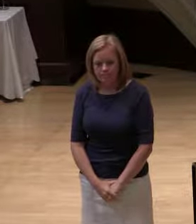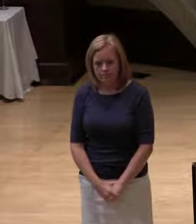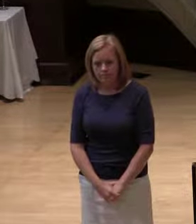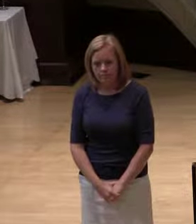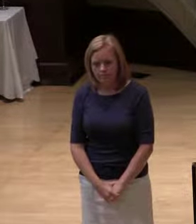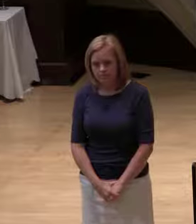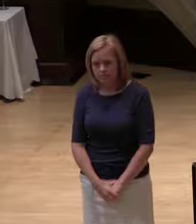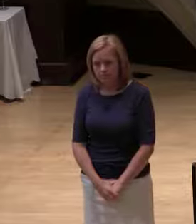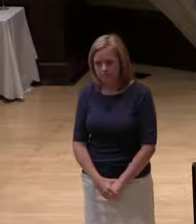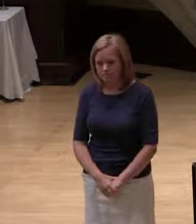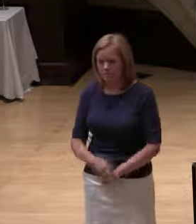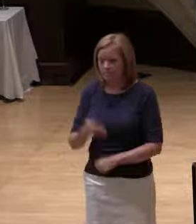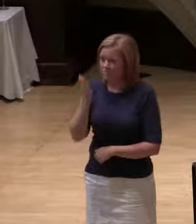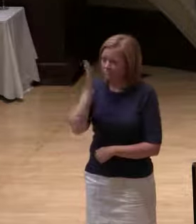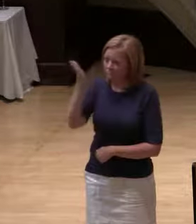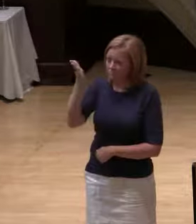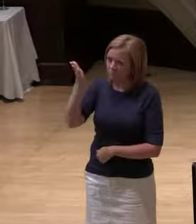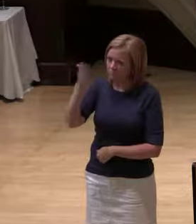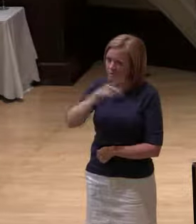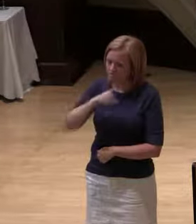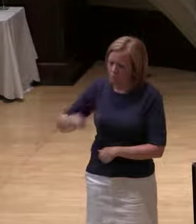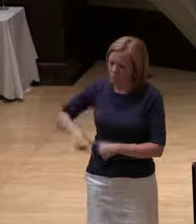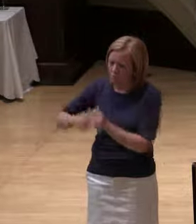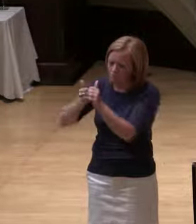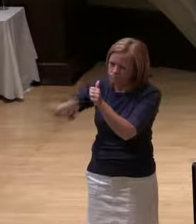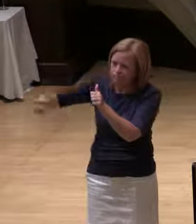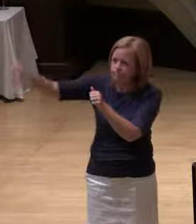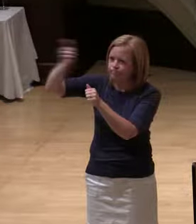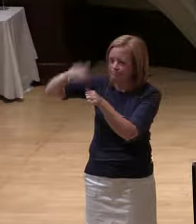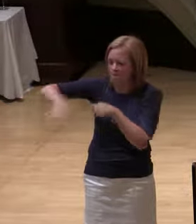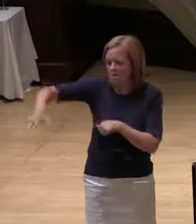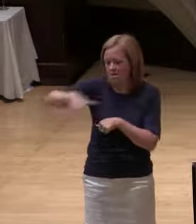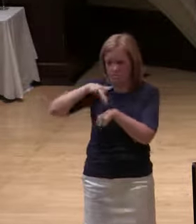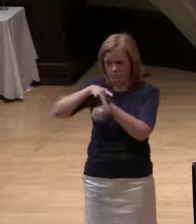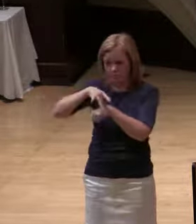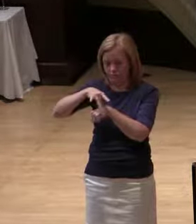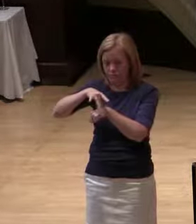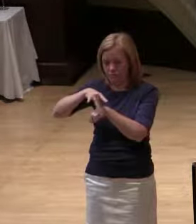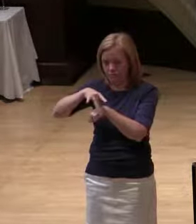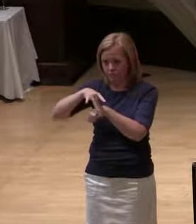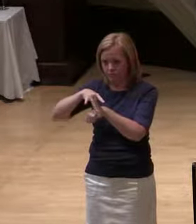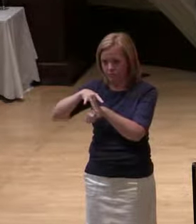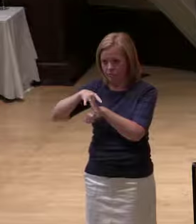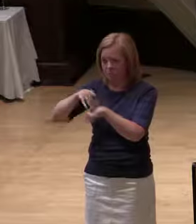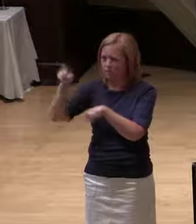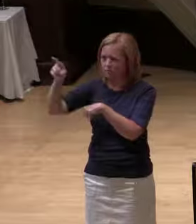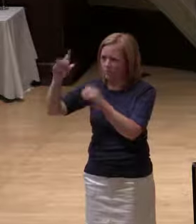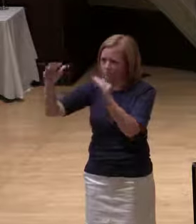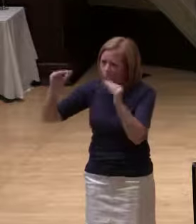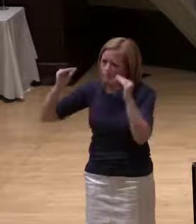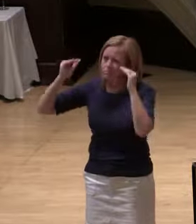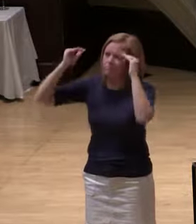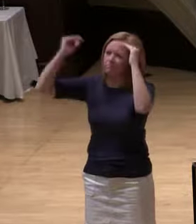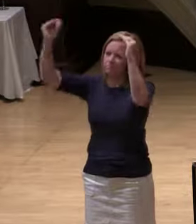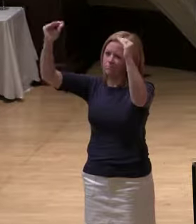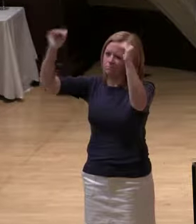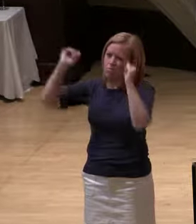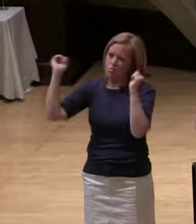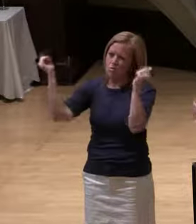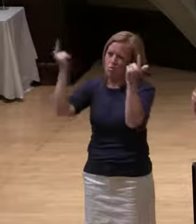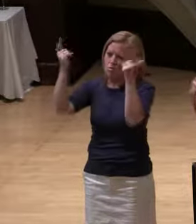Because you, O Lord, are the Most High over all the earth, exalt far above all